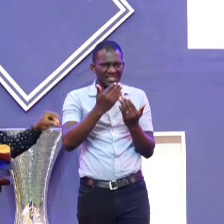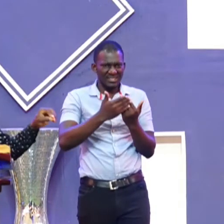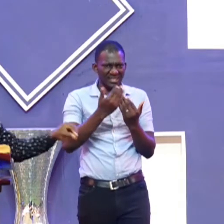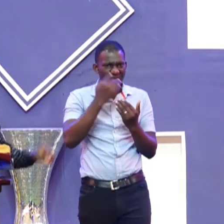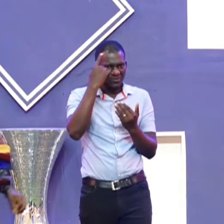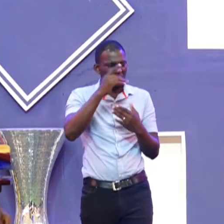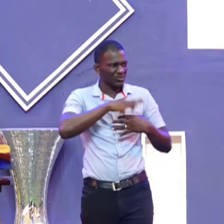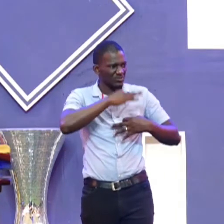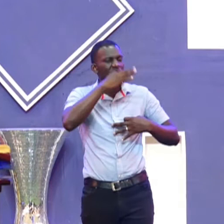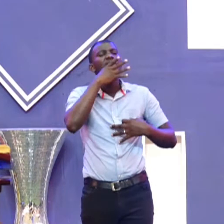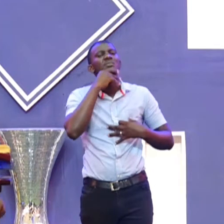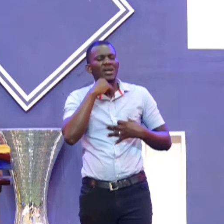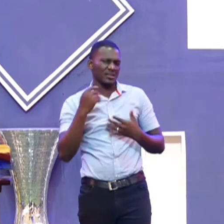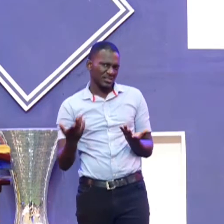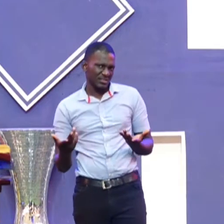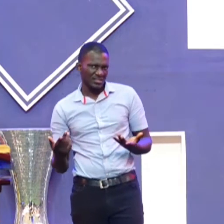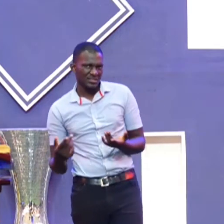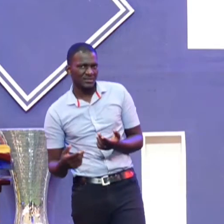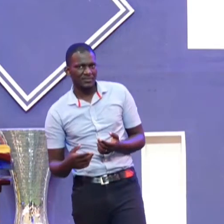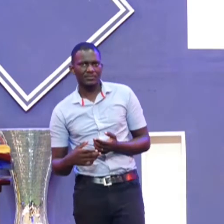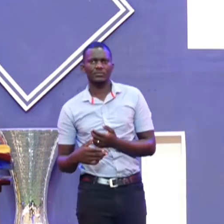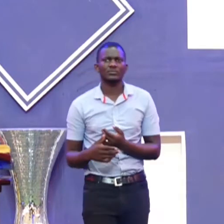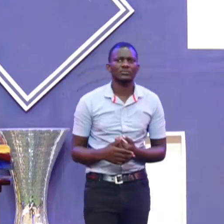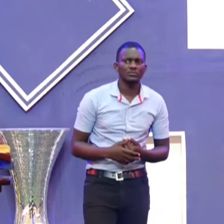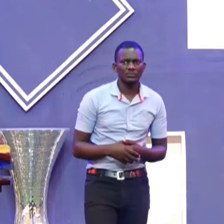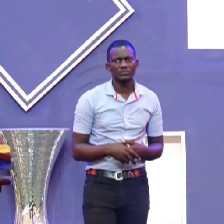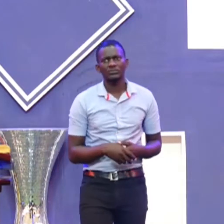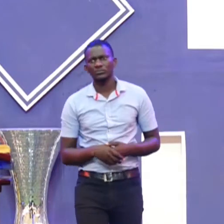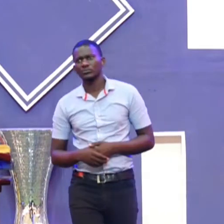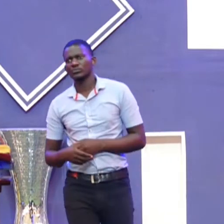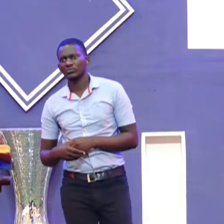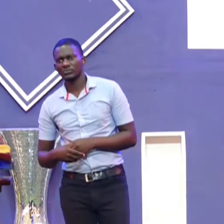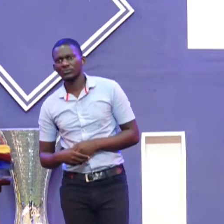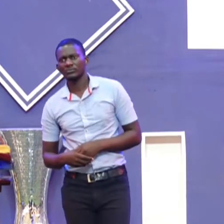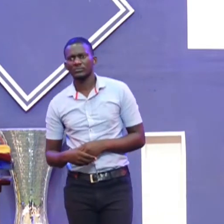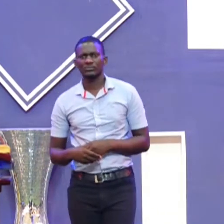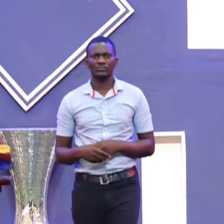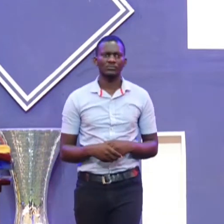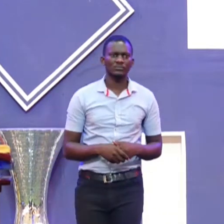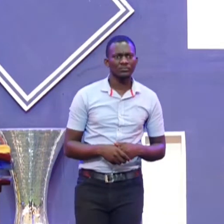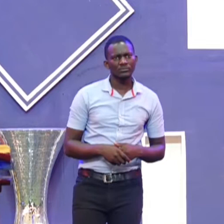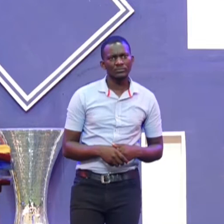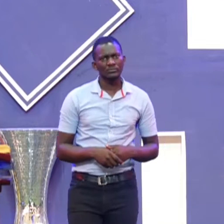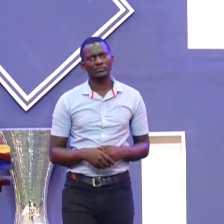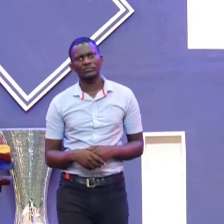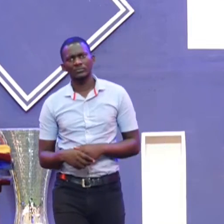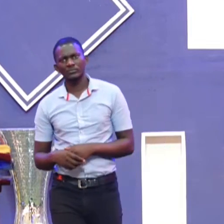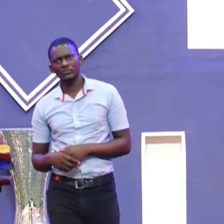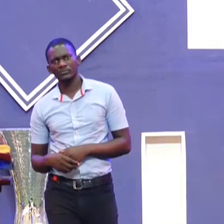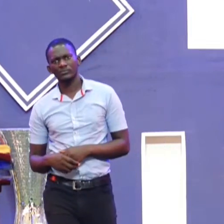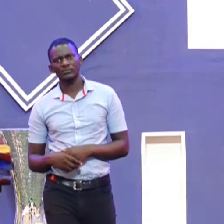your spirit man how ofaayo kyenkana ki ku ngeri omwoyo wo oba omuntu